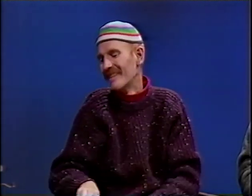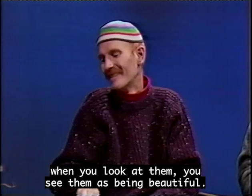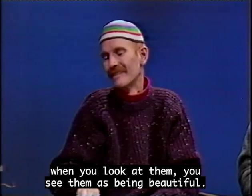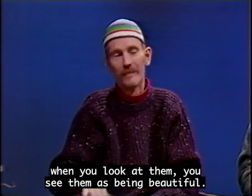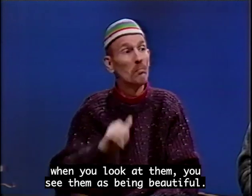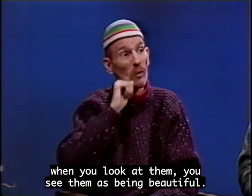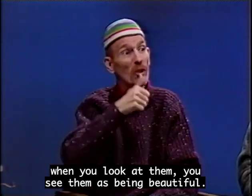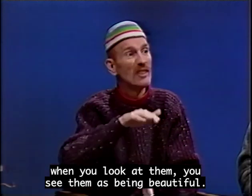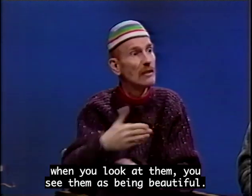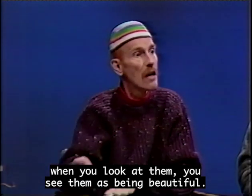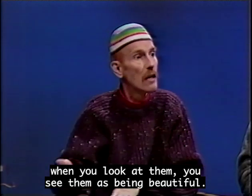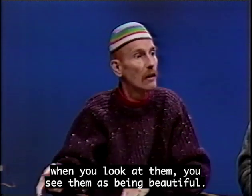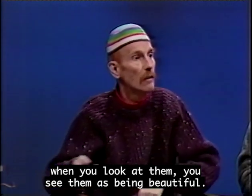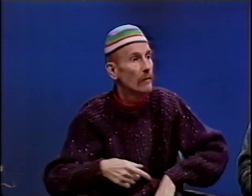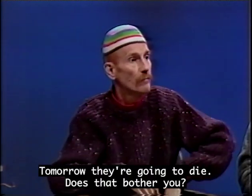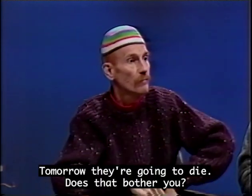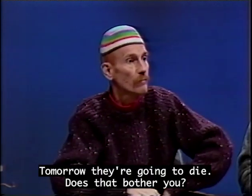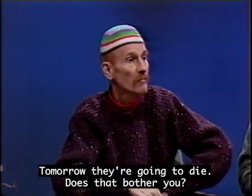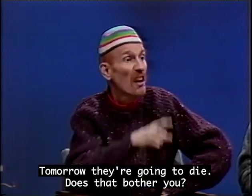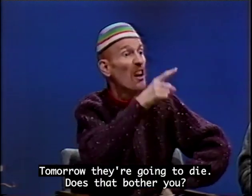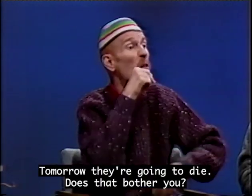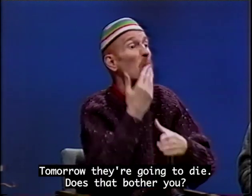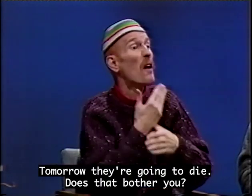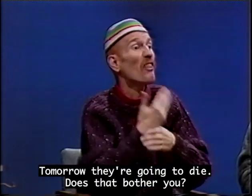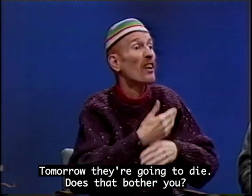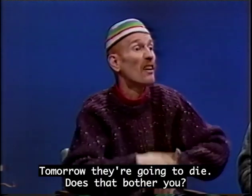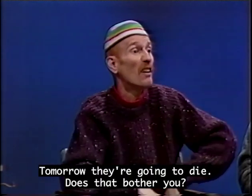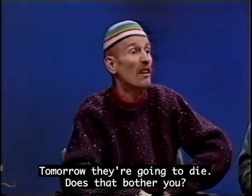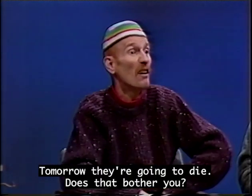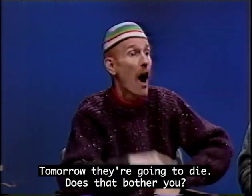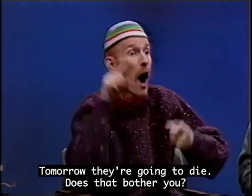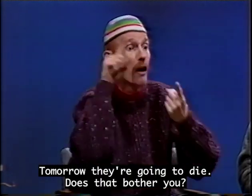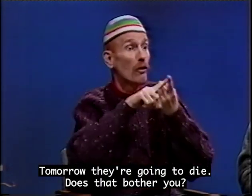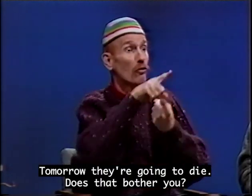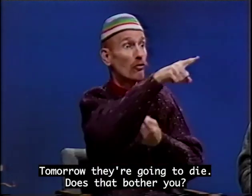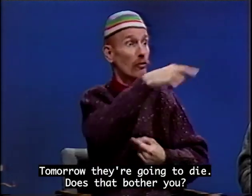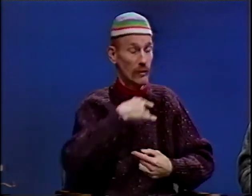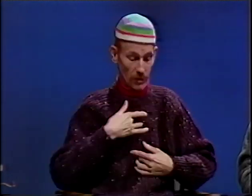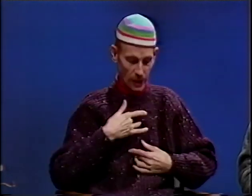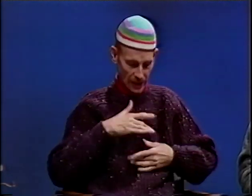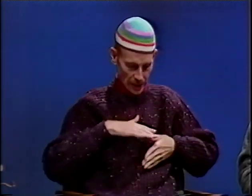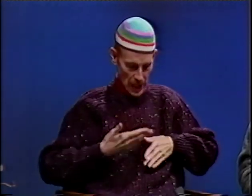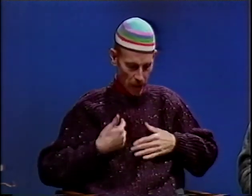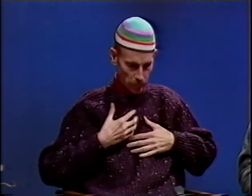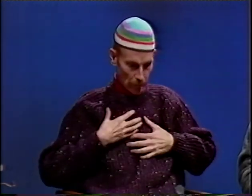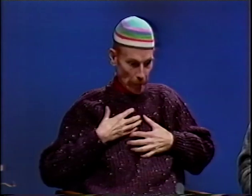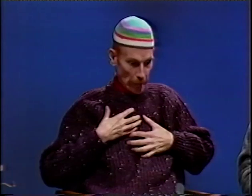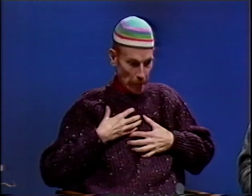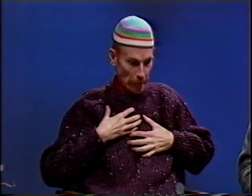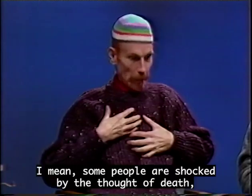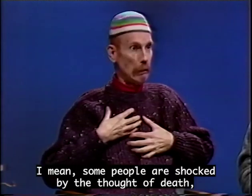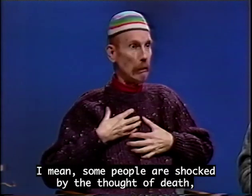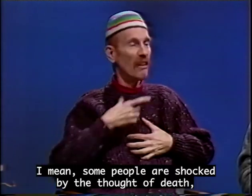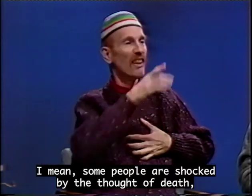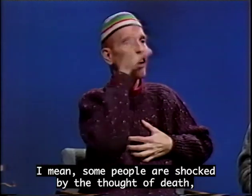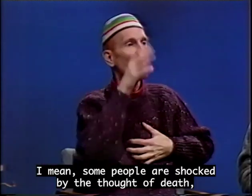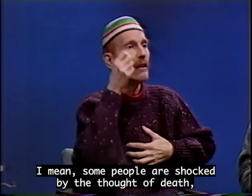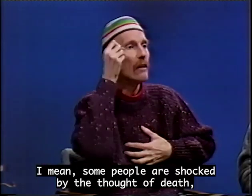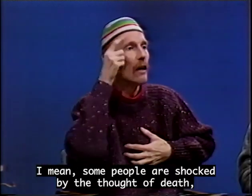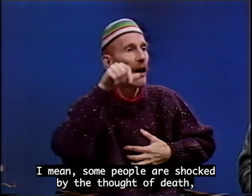when you look at them, you see them as being beautiful. Tomorrow, they're going to die. Does that bother you? I mean, some people are shocked by the